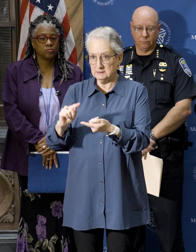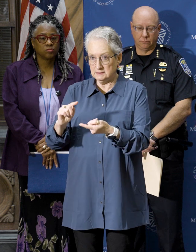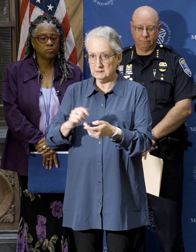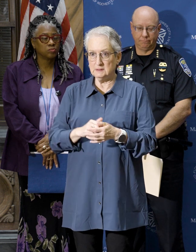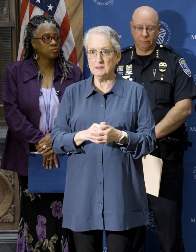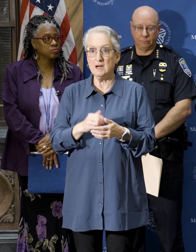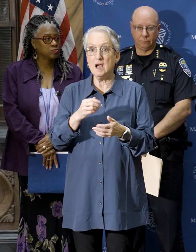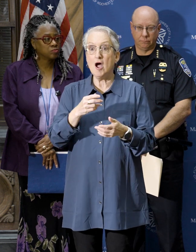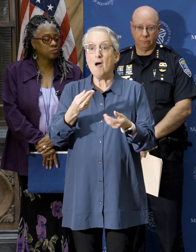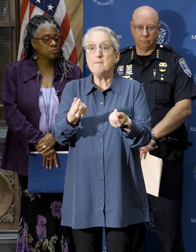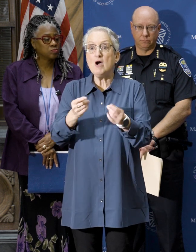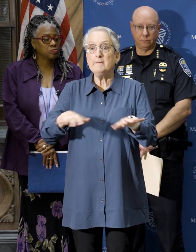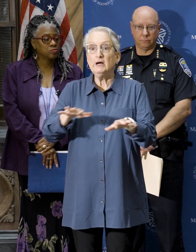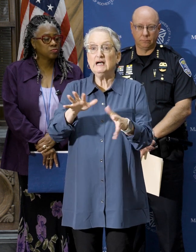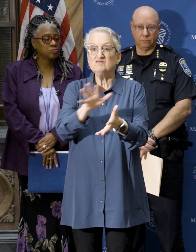as I've said before,